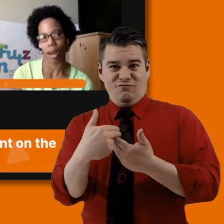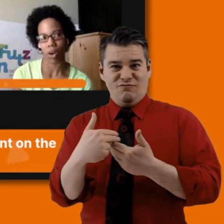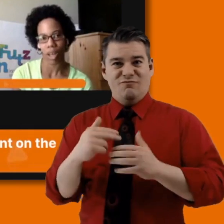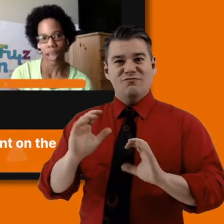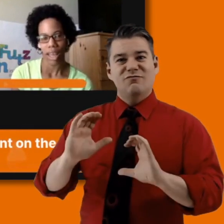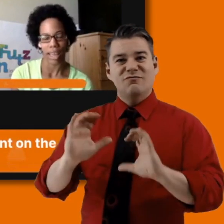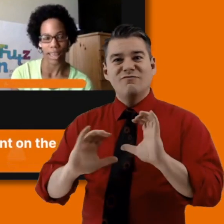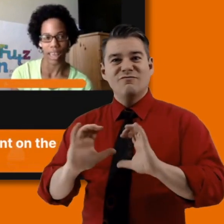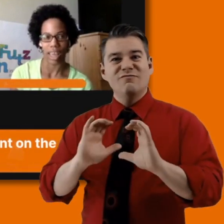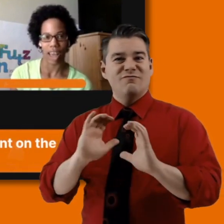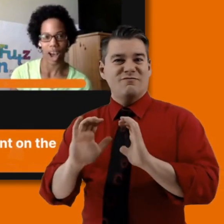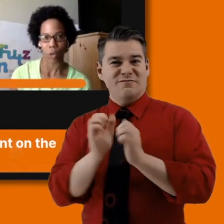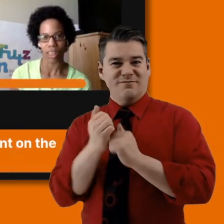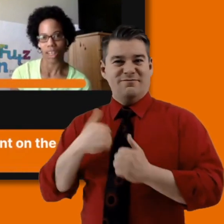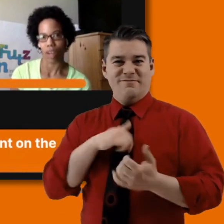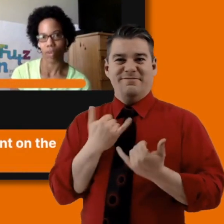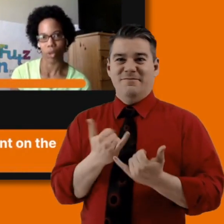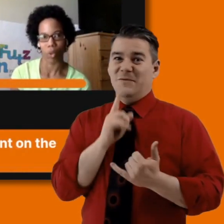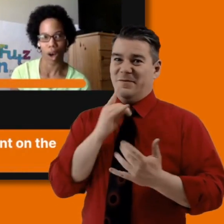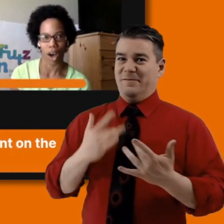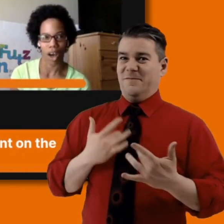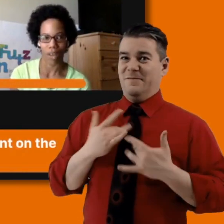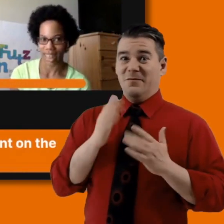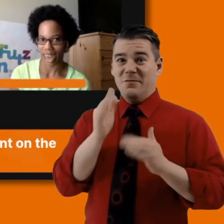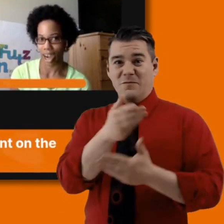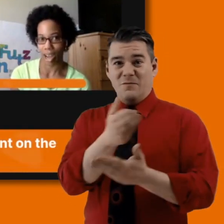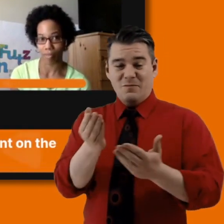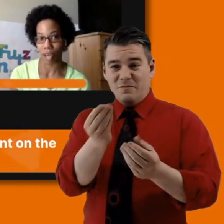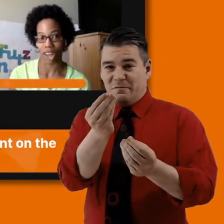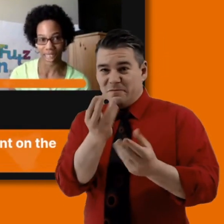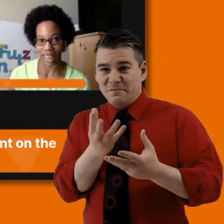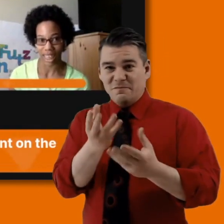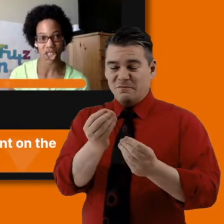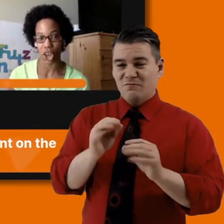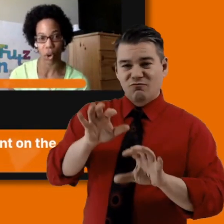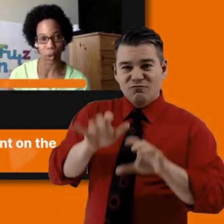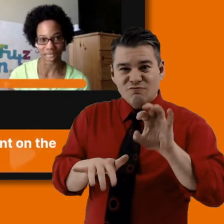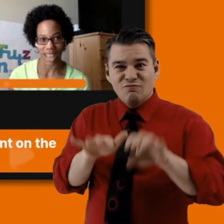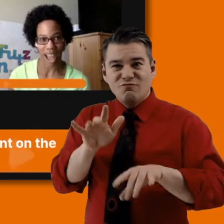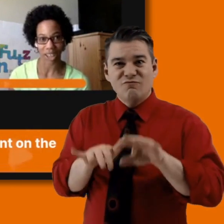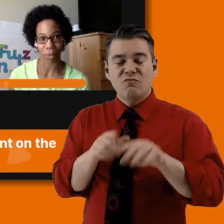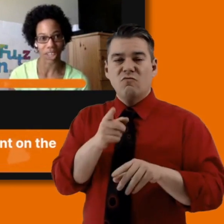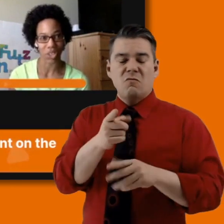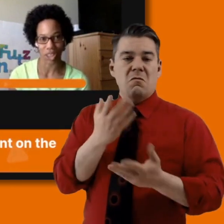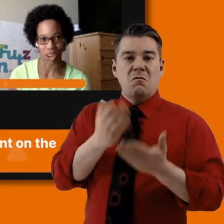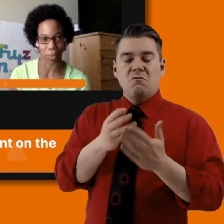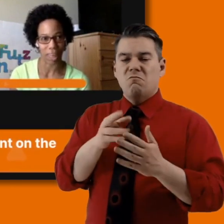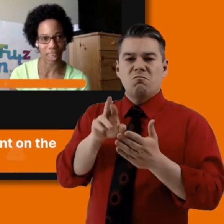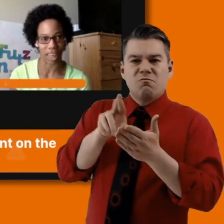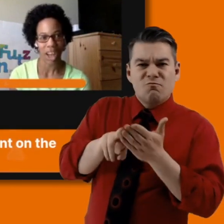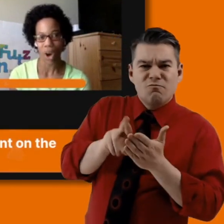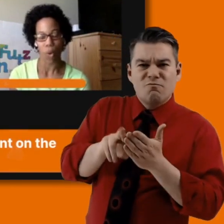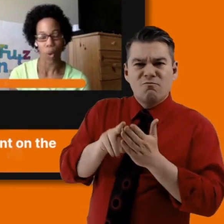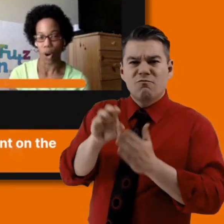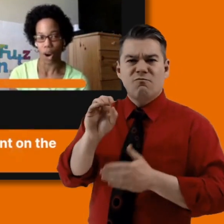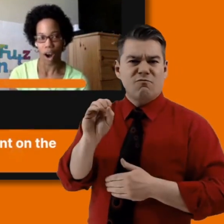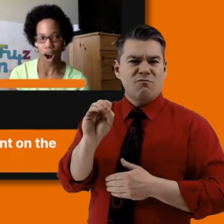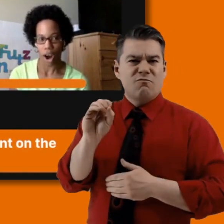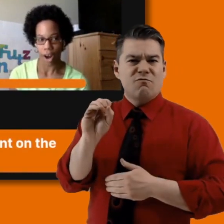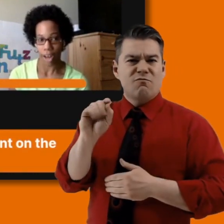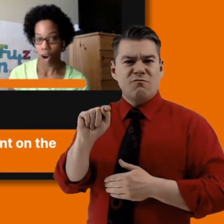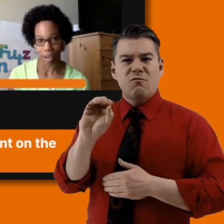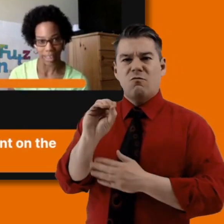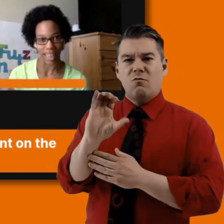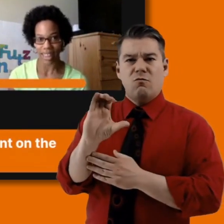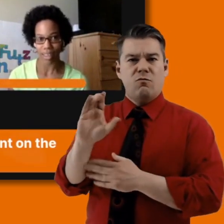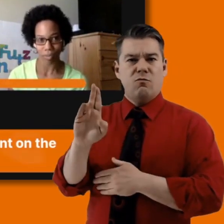excited about. And I hope to hear from you all out there. If you're looking into going into occupational therapy or